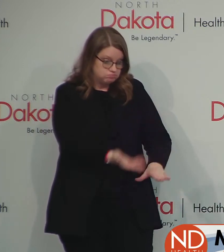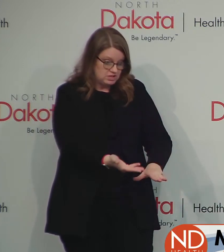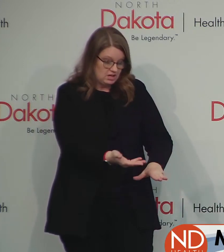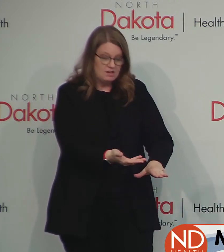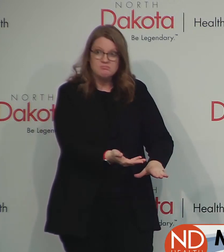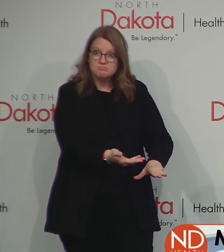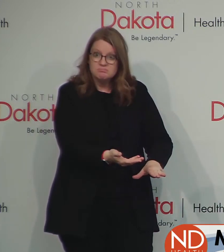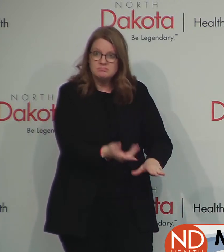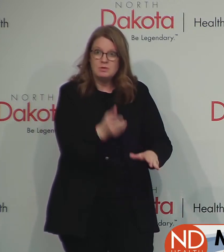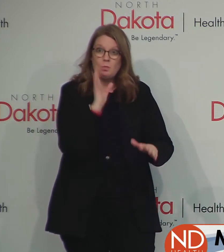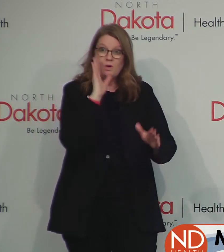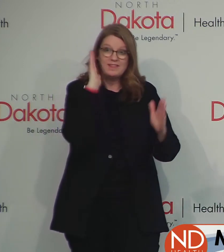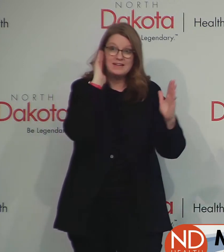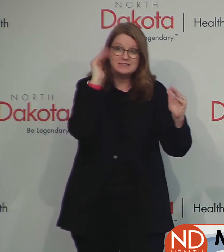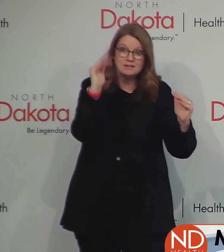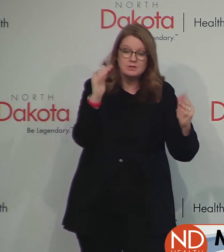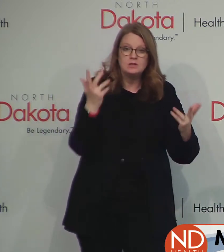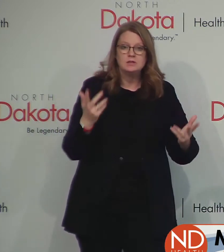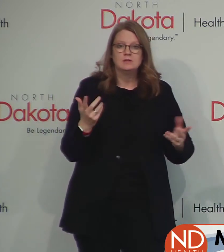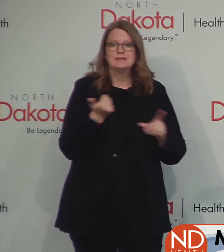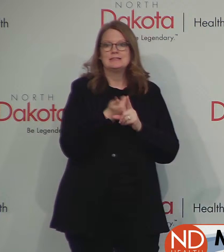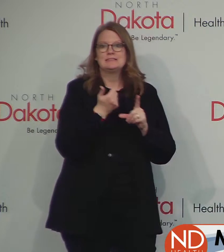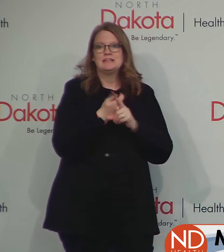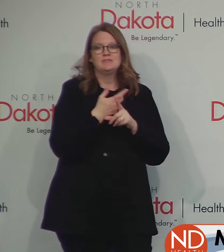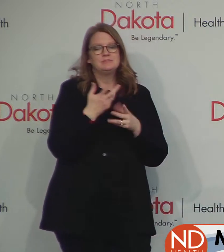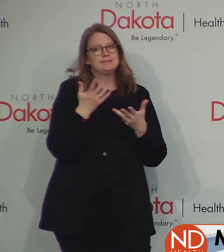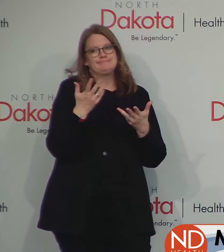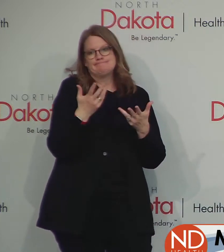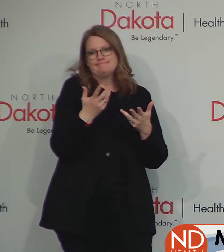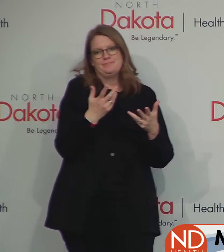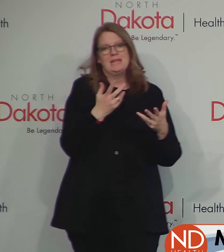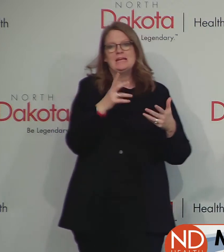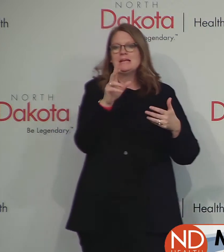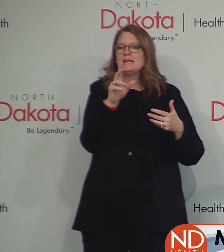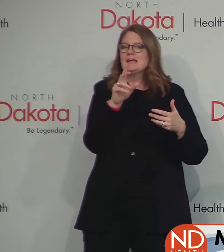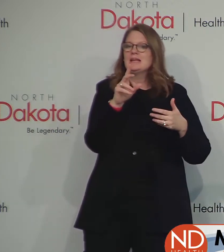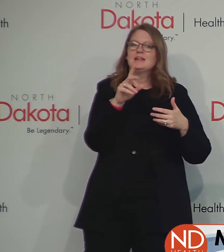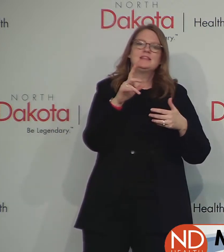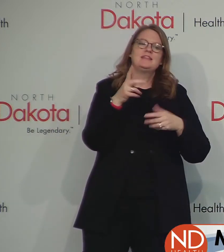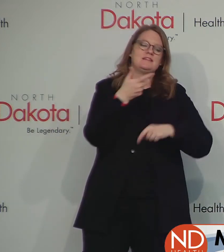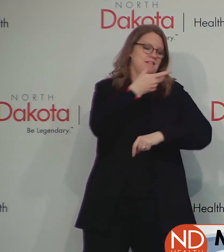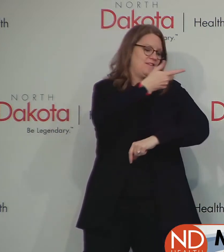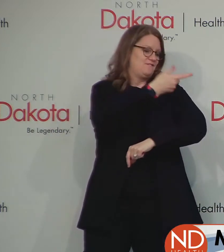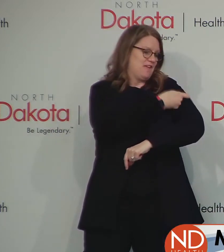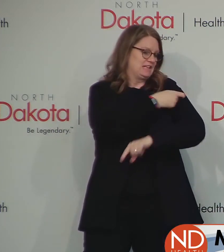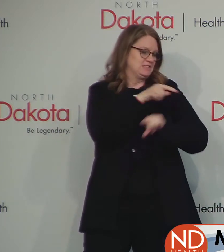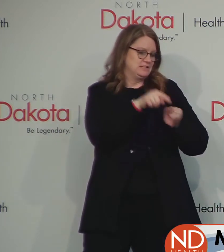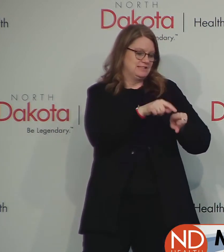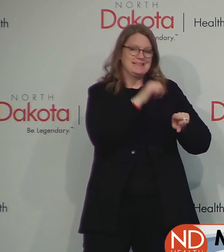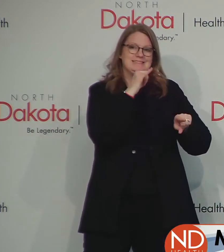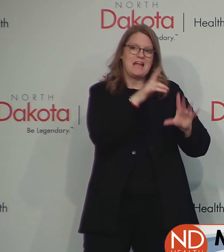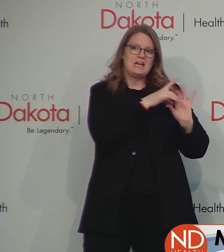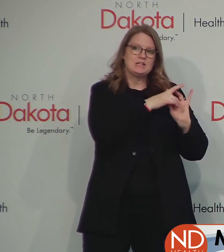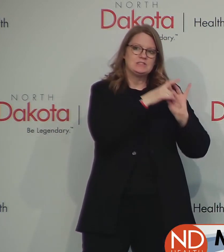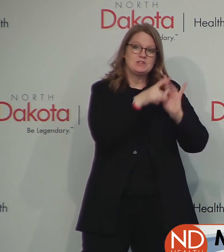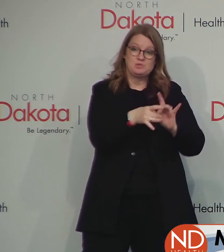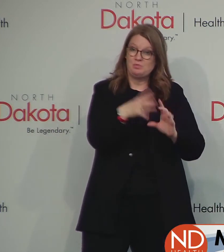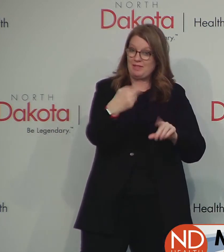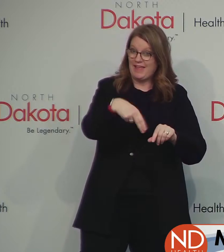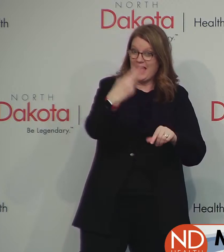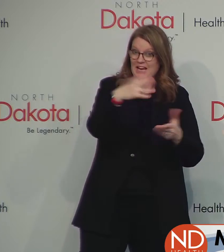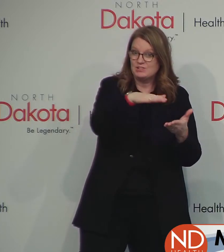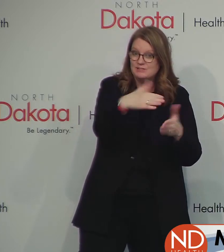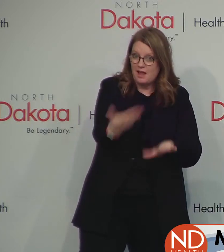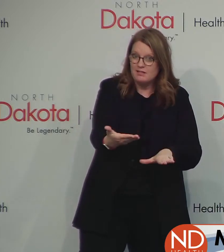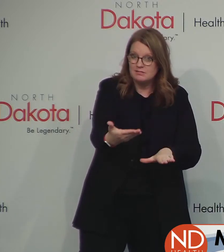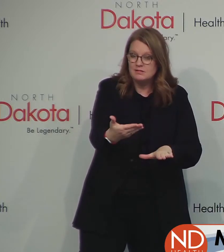see? And it appears that it's a temporal association, meaning that vaccination is not associated with higher deaths than what